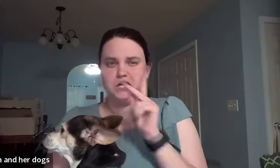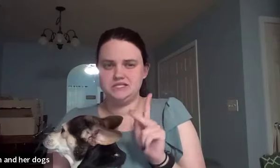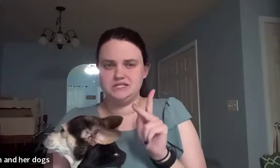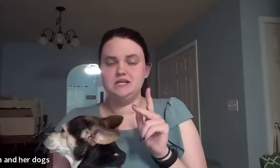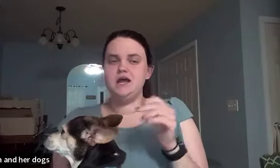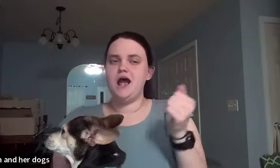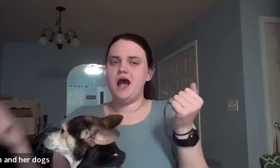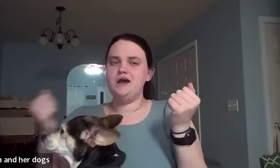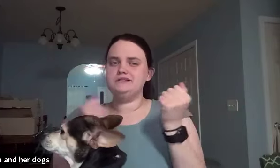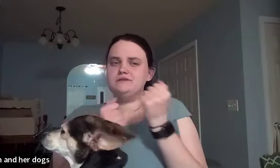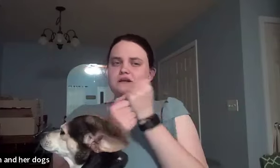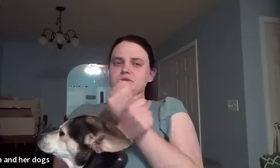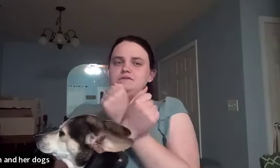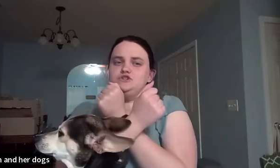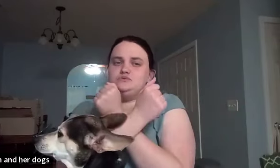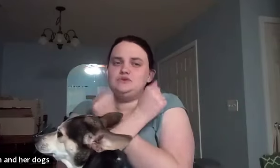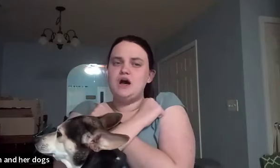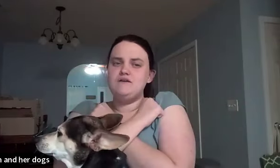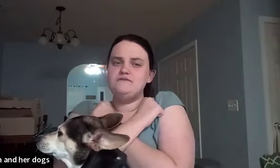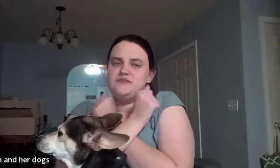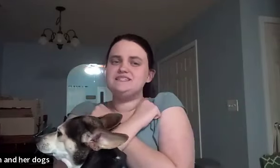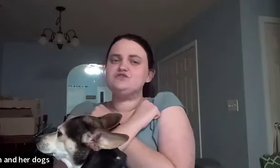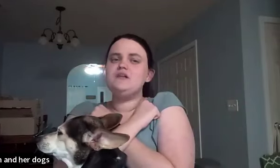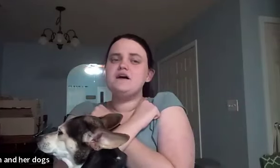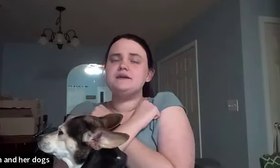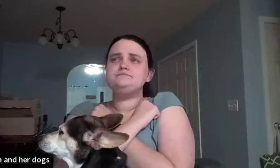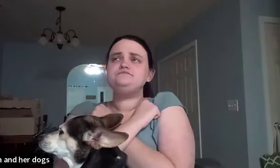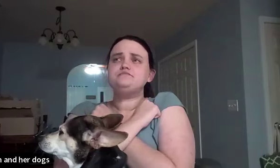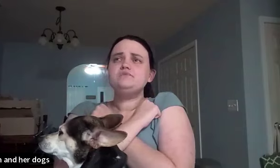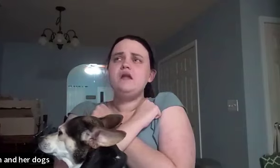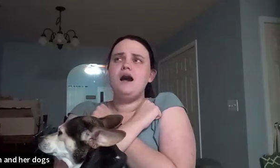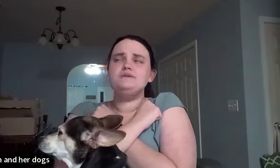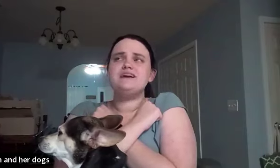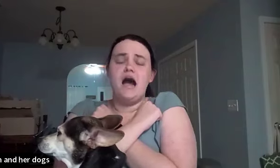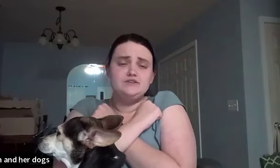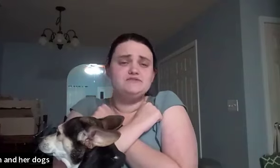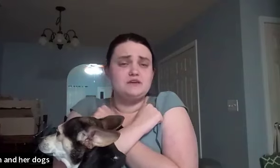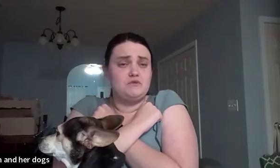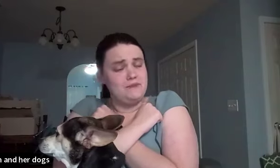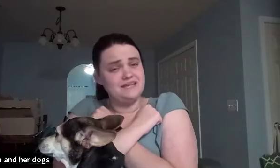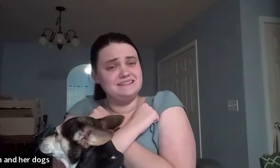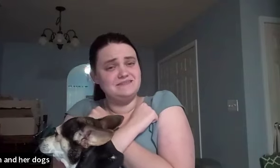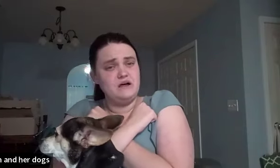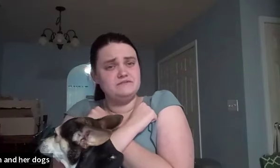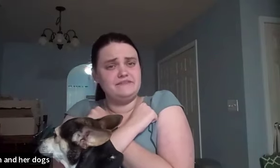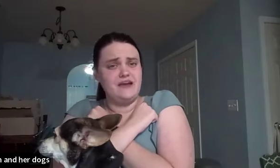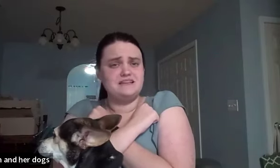a person. I always kind of recommend if you do love, this is for like I use it for like romantic love. Like that's